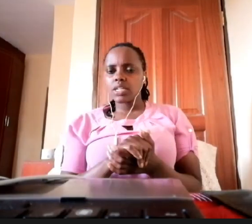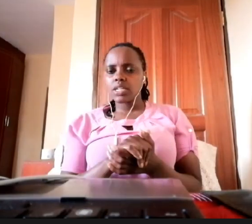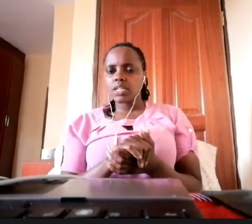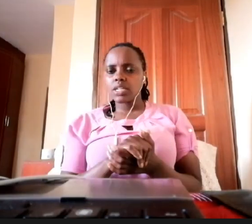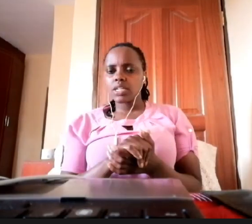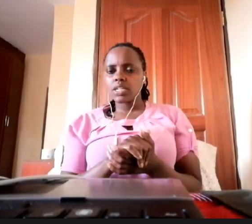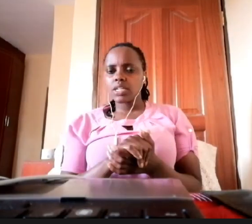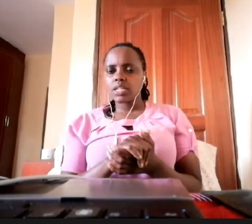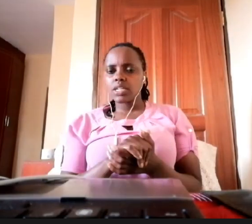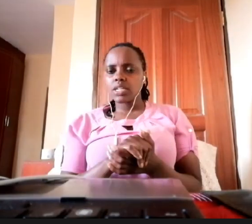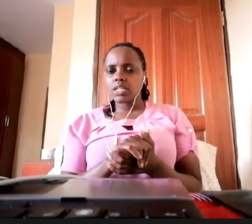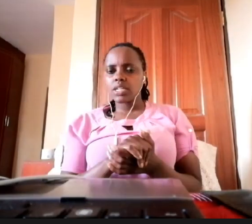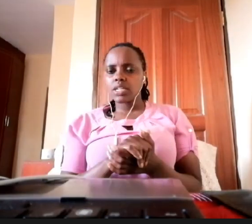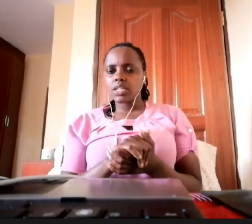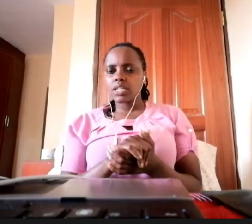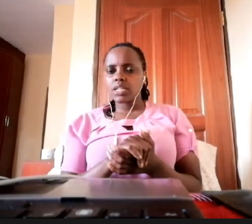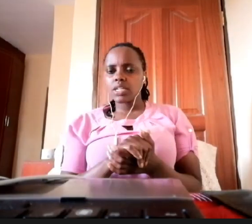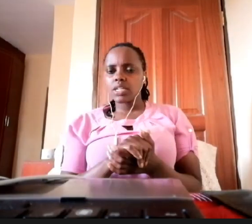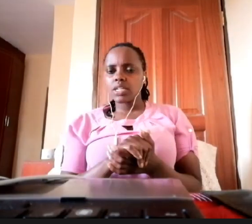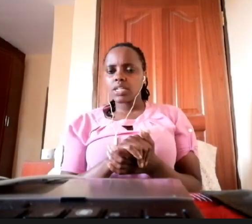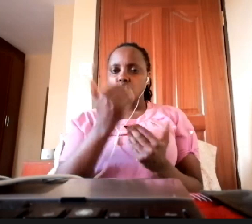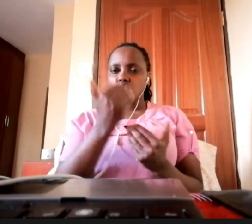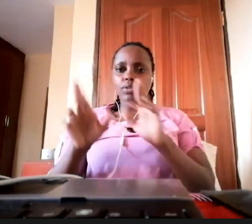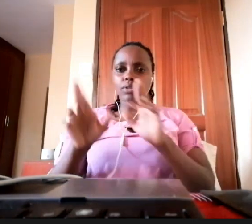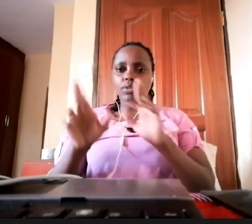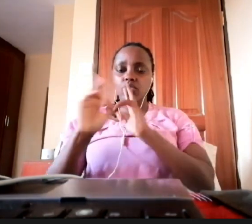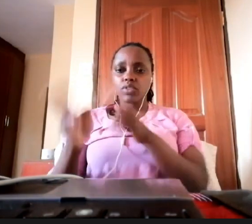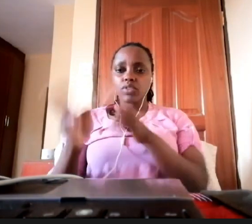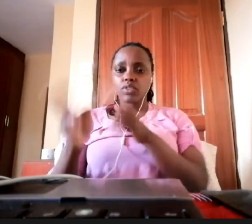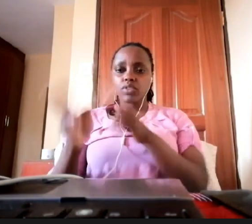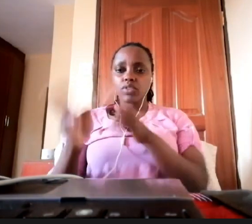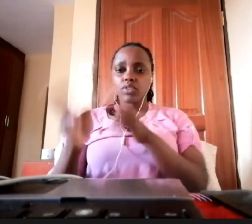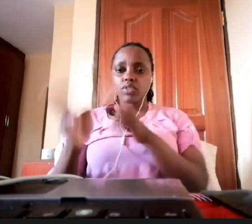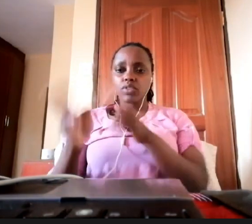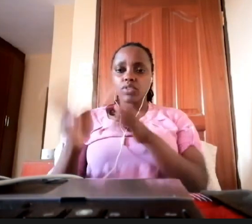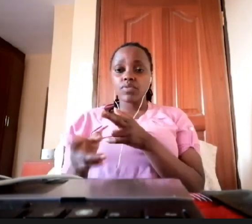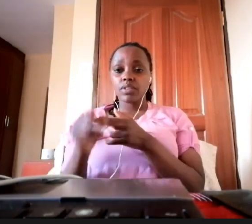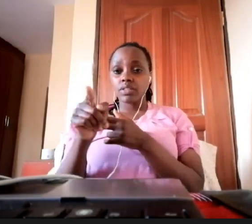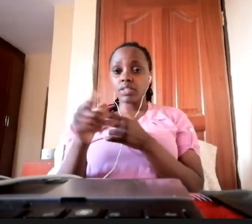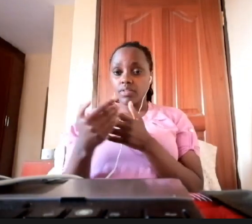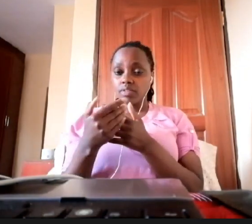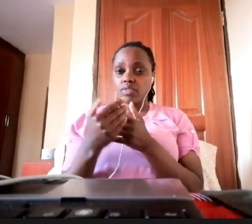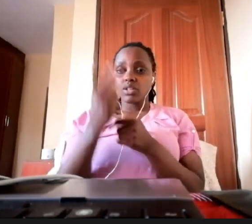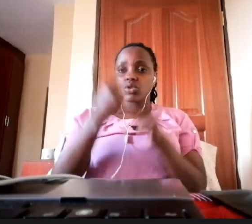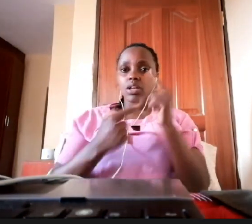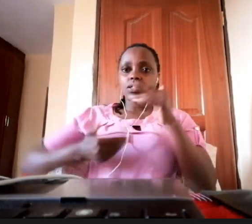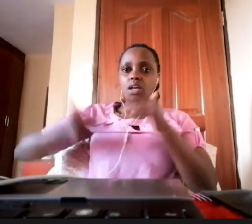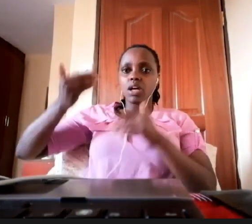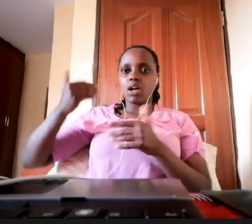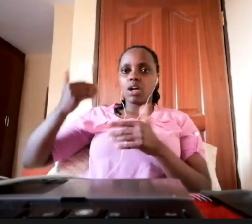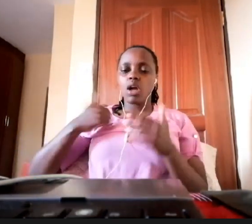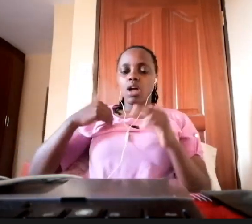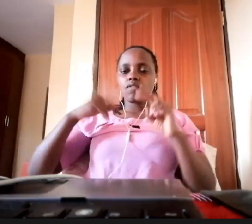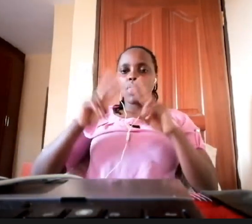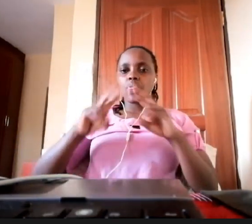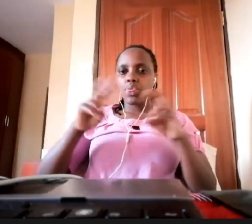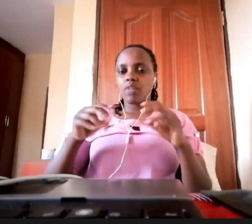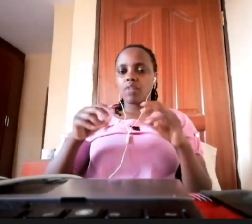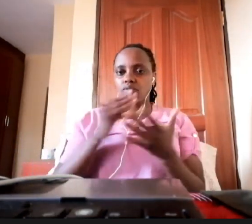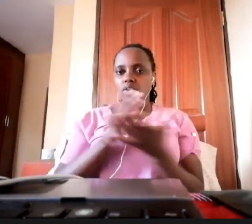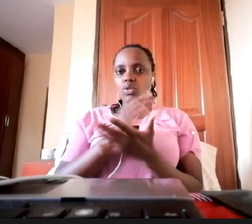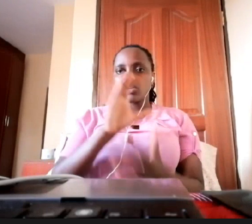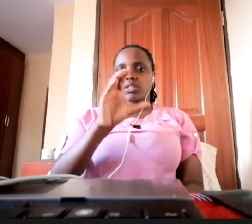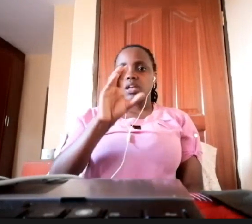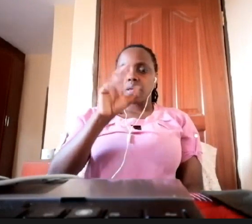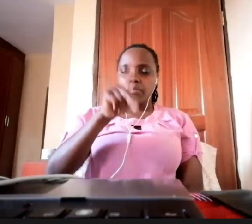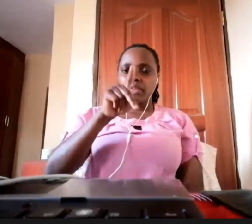was engaged on the importance of reporting. And Save the Children 2 years ago committed some resources through CPA